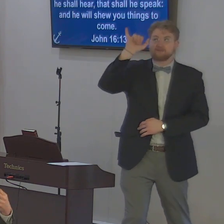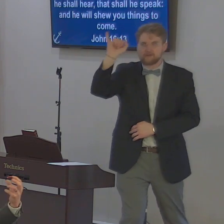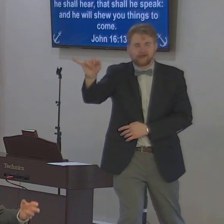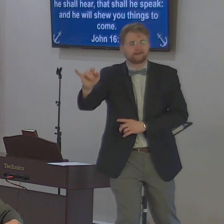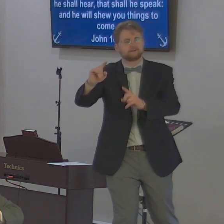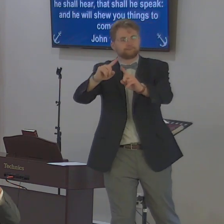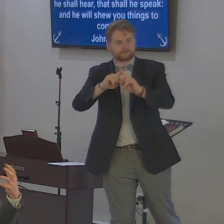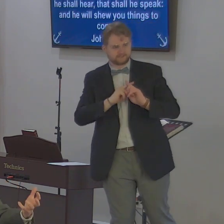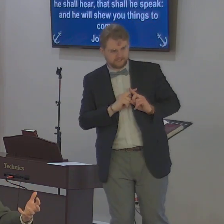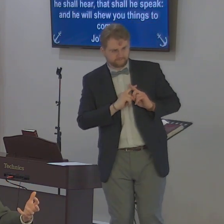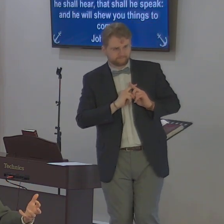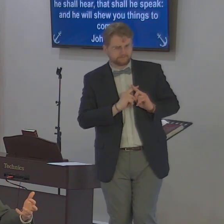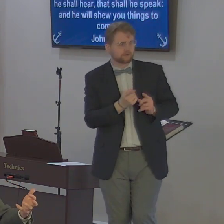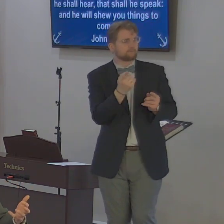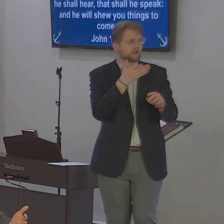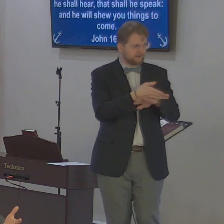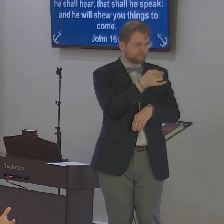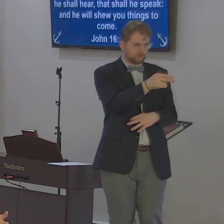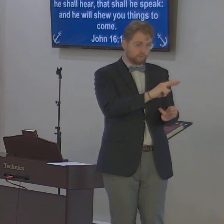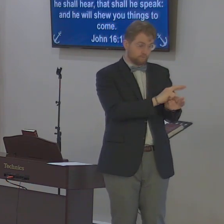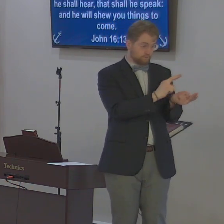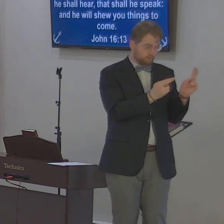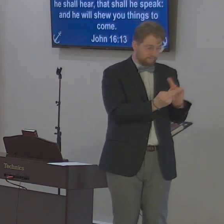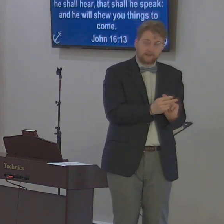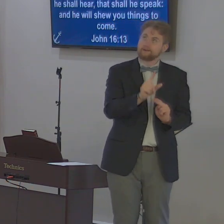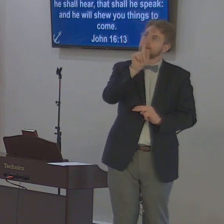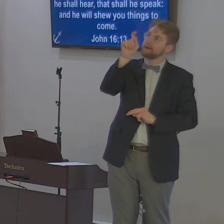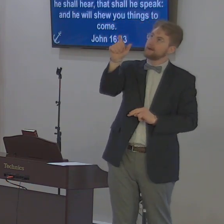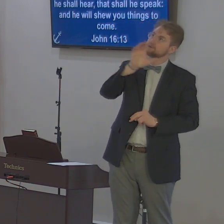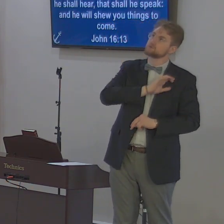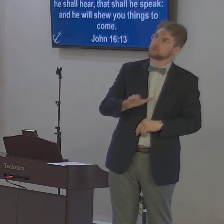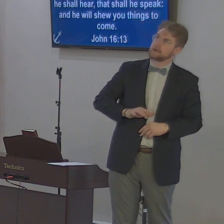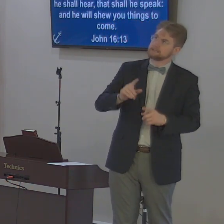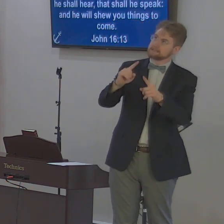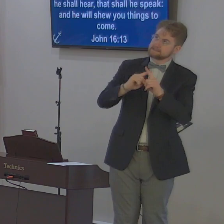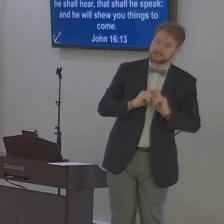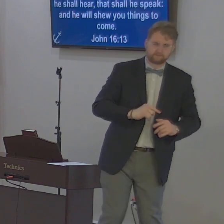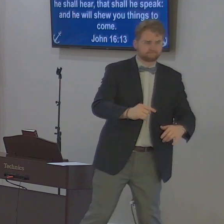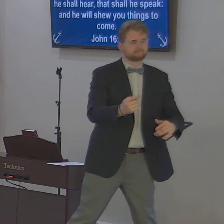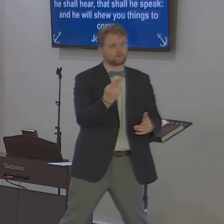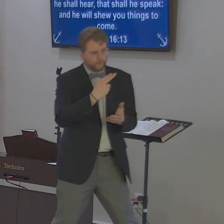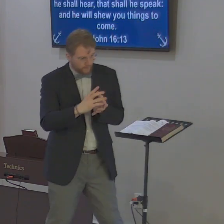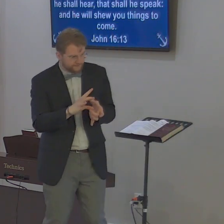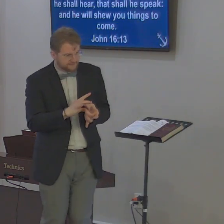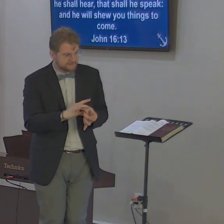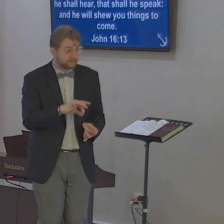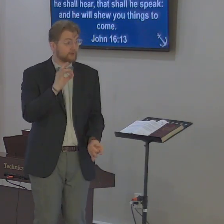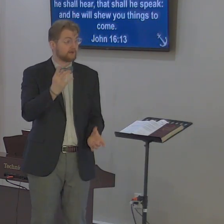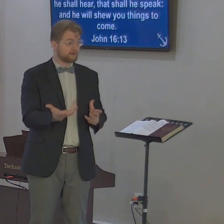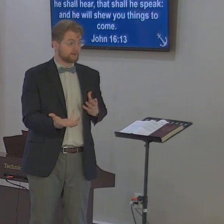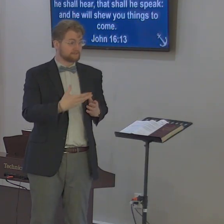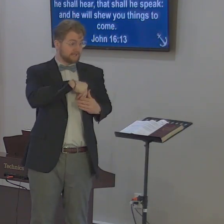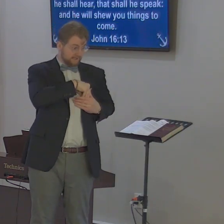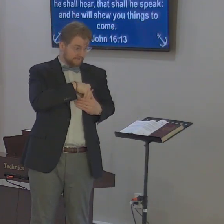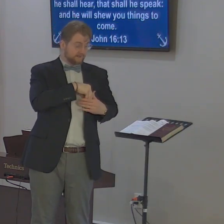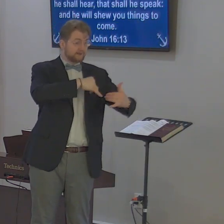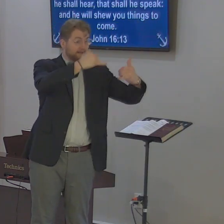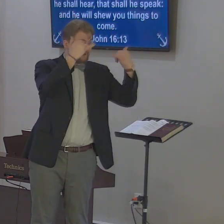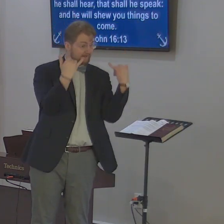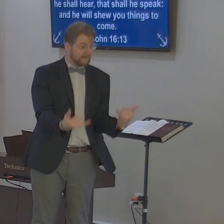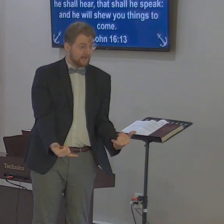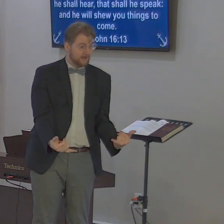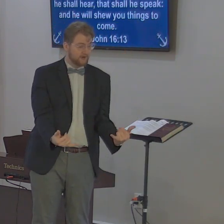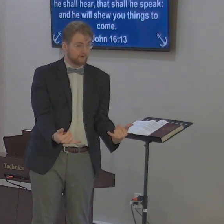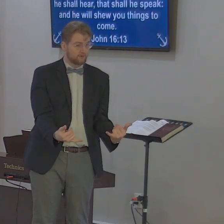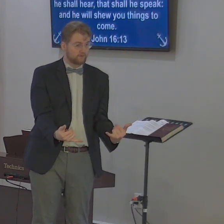After you repent and ask Christ to save you, okay? The Holy Spirit comes in. Now for the rest of us that are saved, saints to be